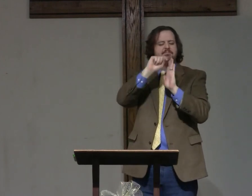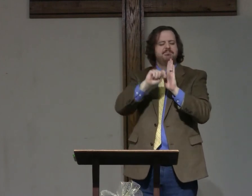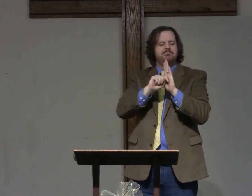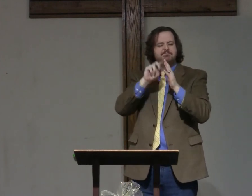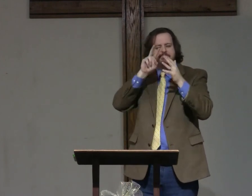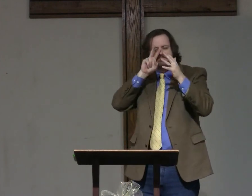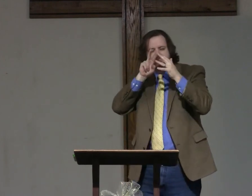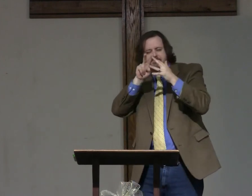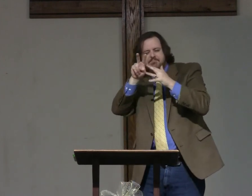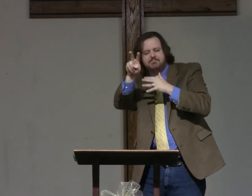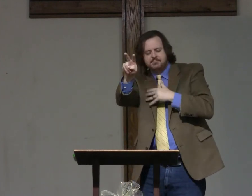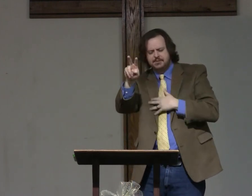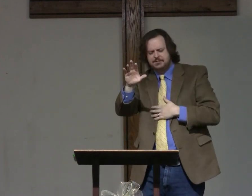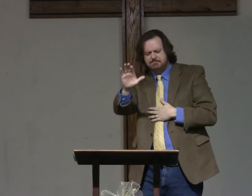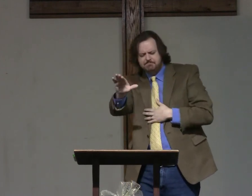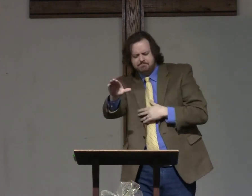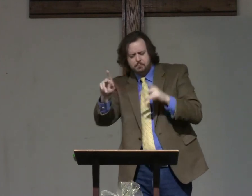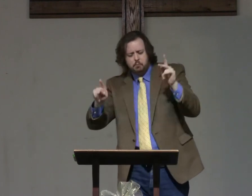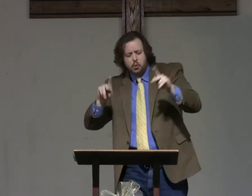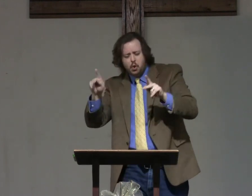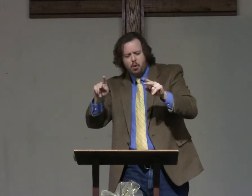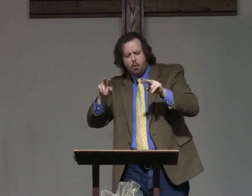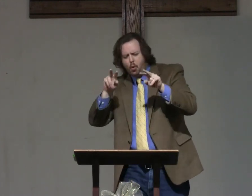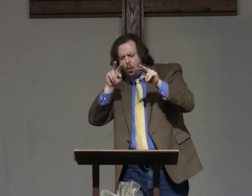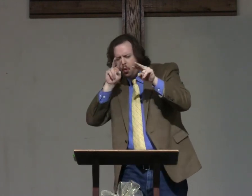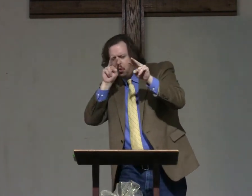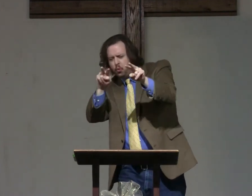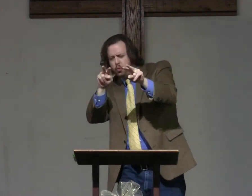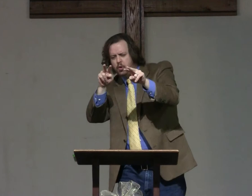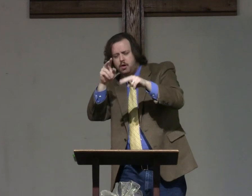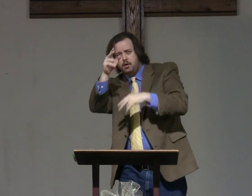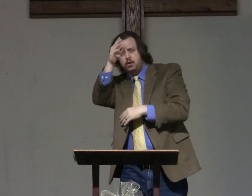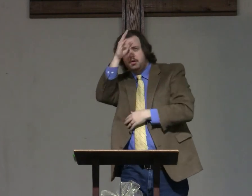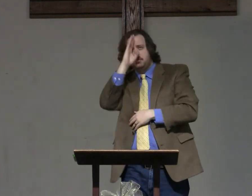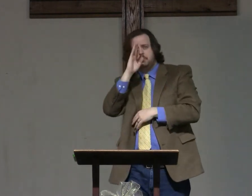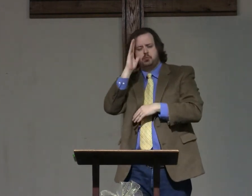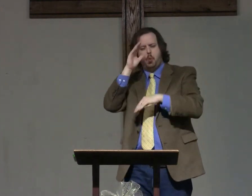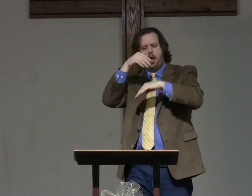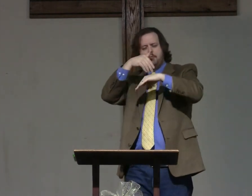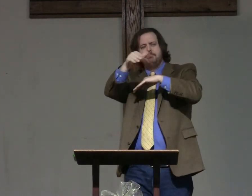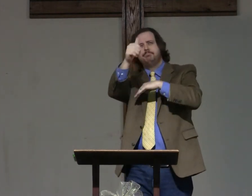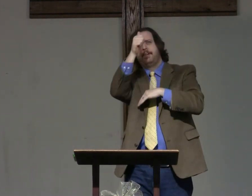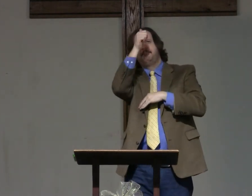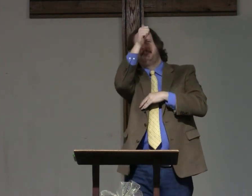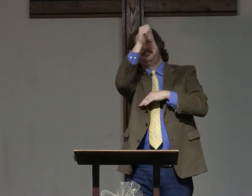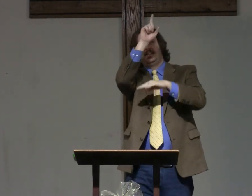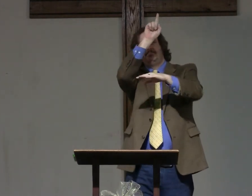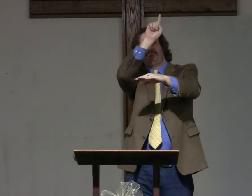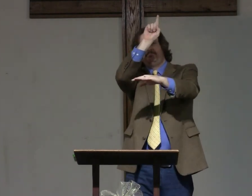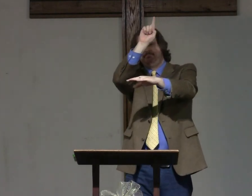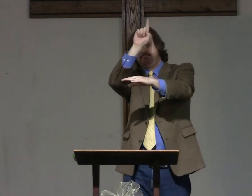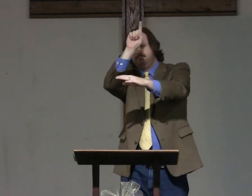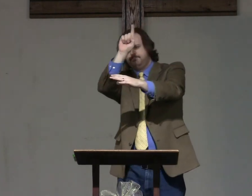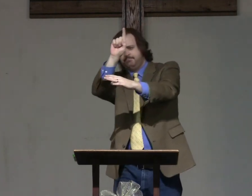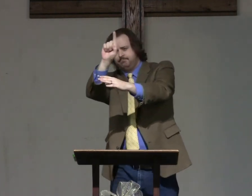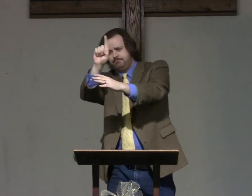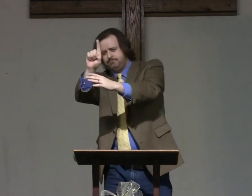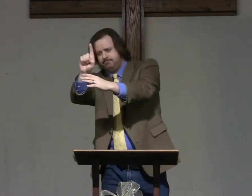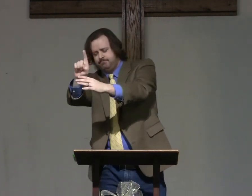So the Old Testament prophets said to the people, God is going to himself